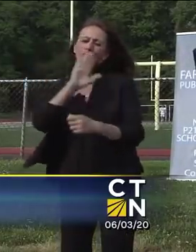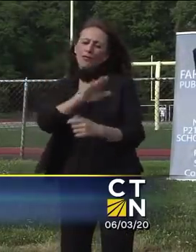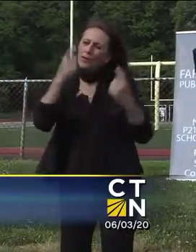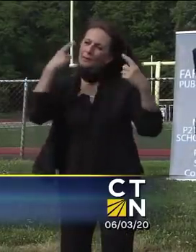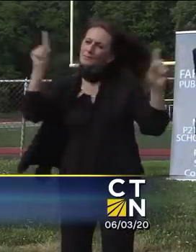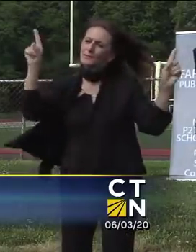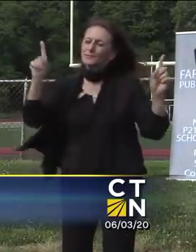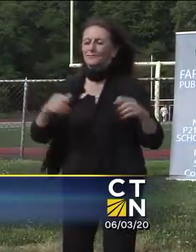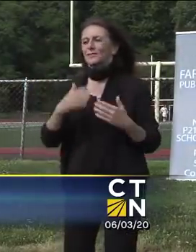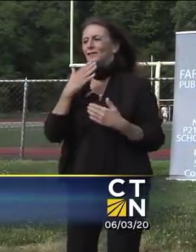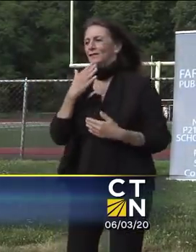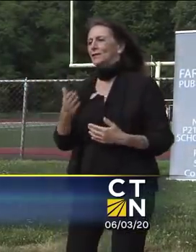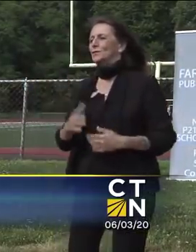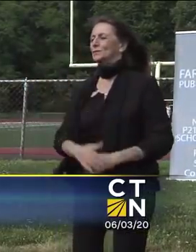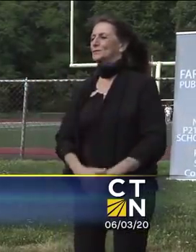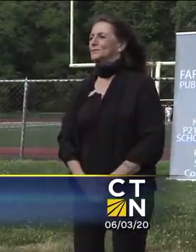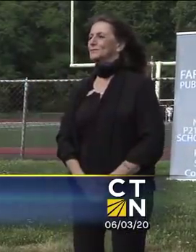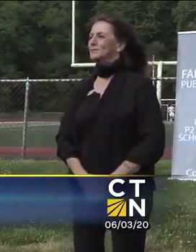accomplishments. Thank you.